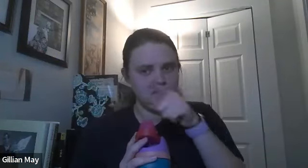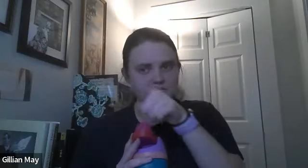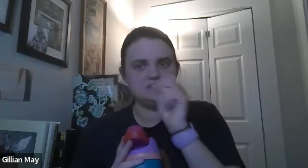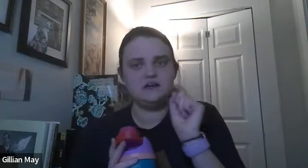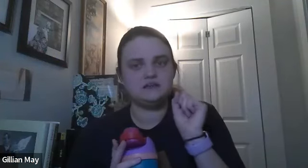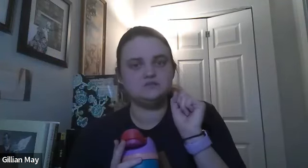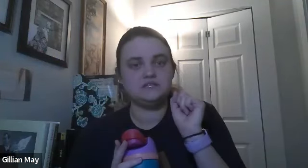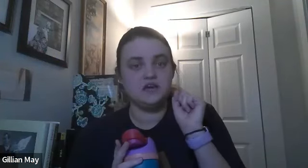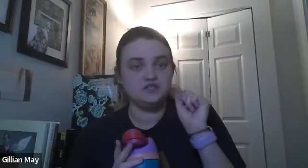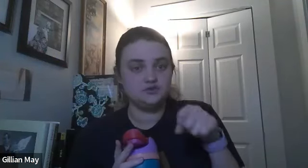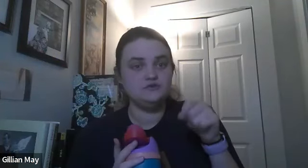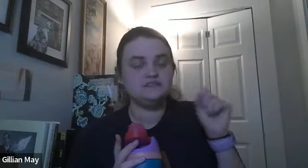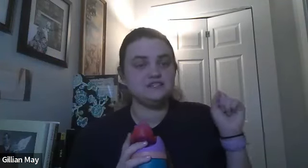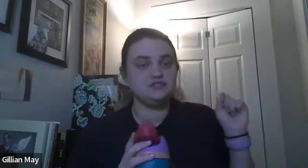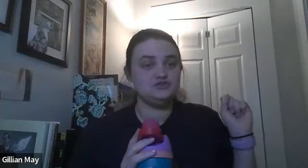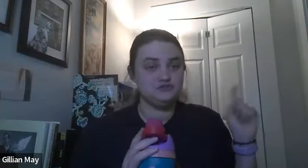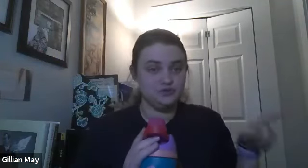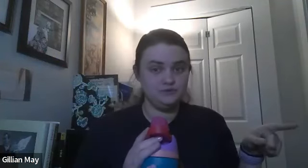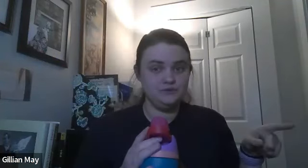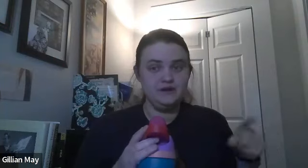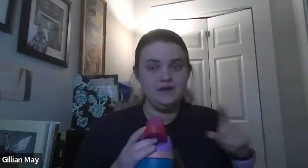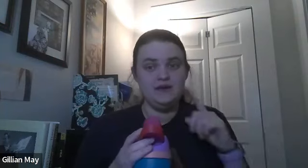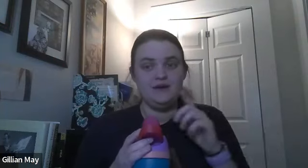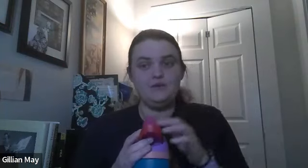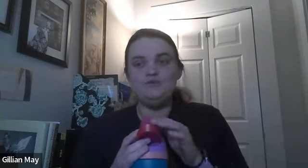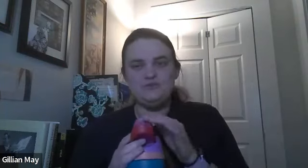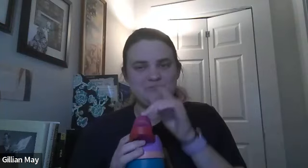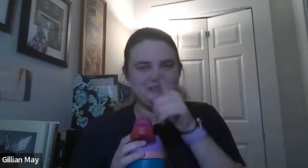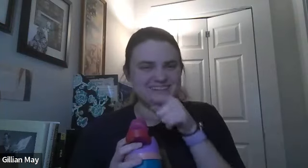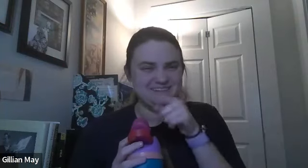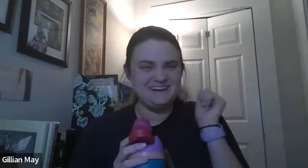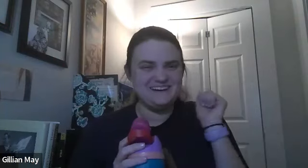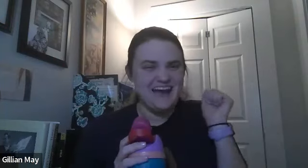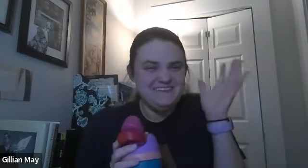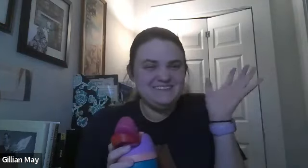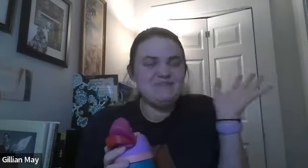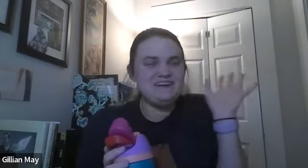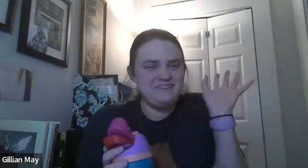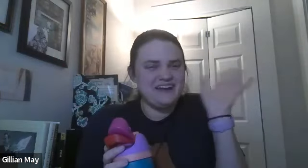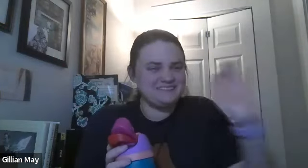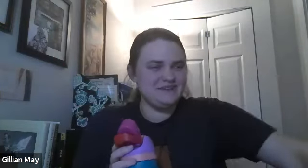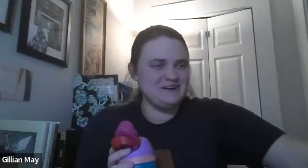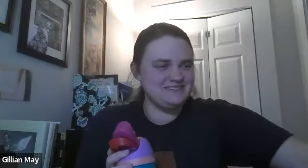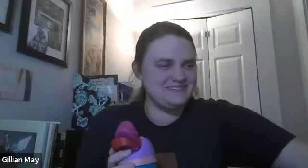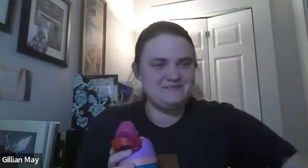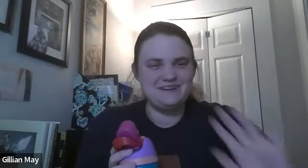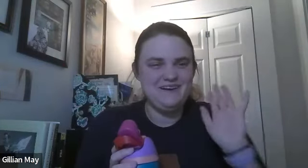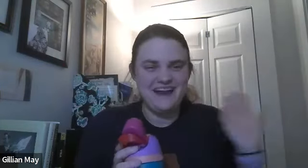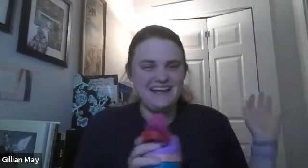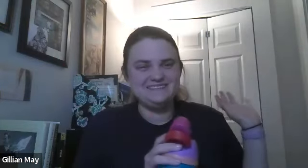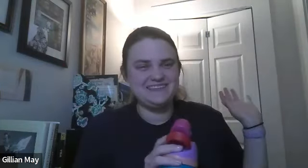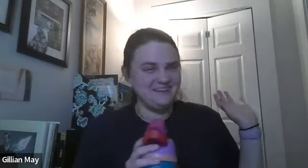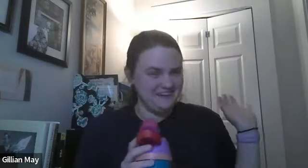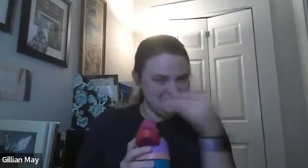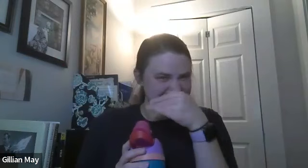that was asked was a truth/true. Ooh, that's a good one. I know I never asked me about stubborn. Oh, and I use that one often